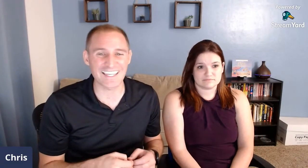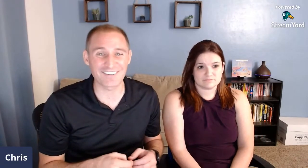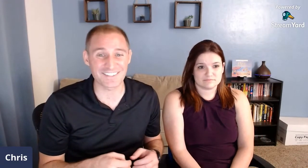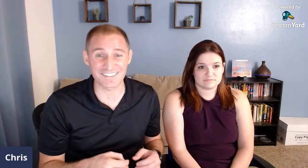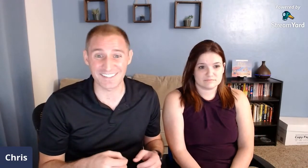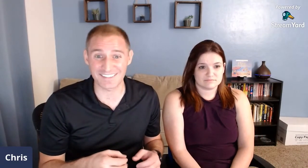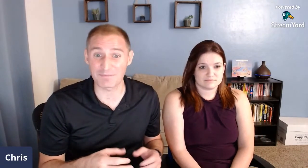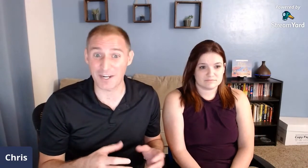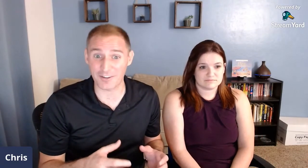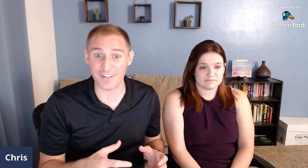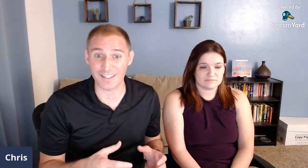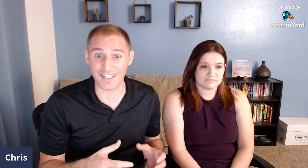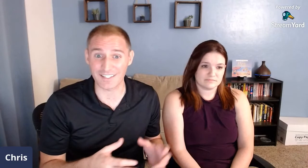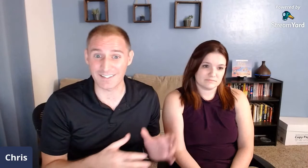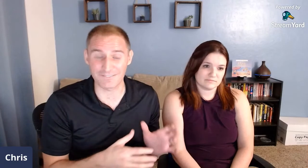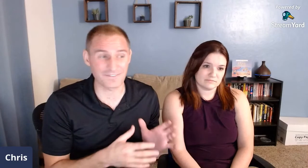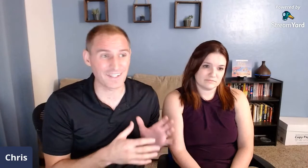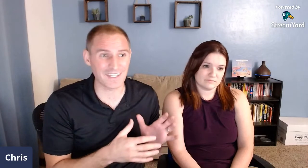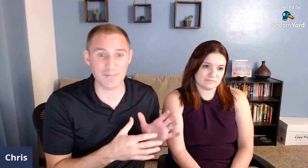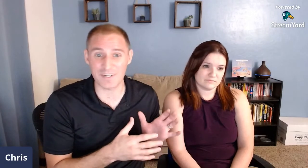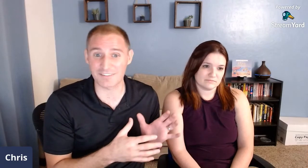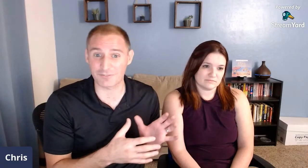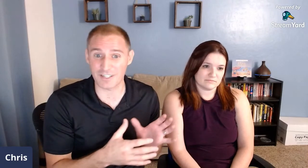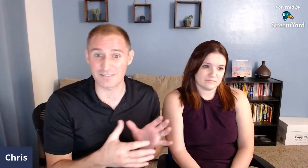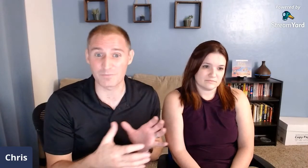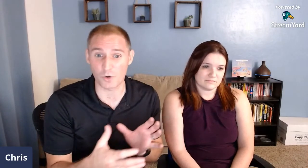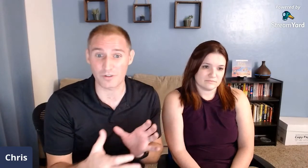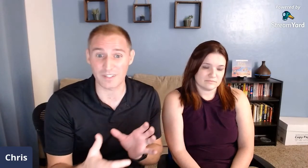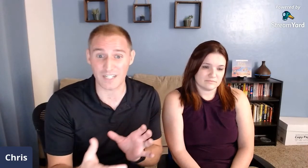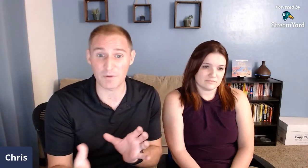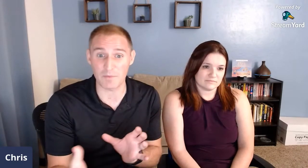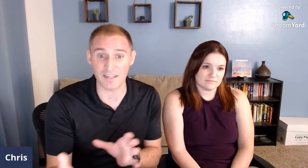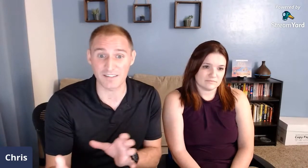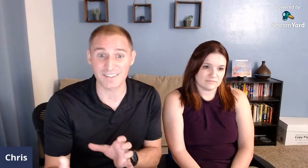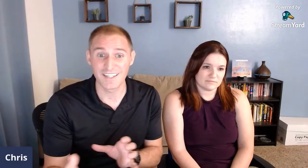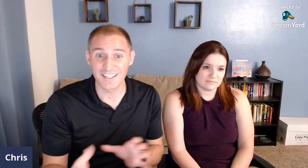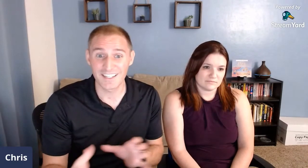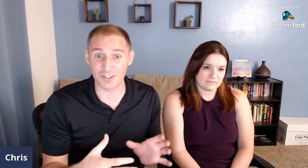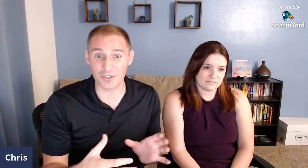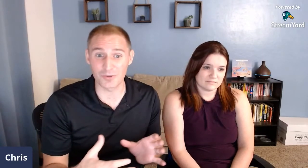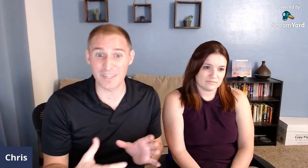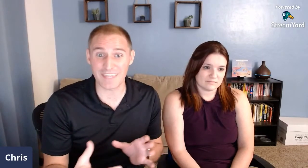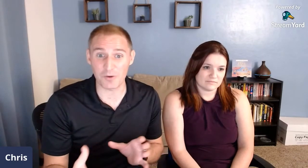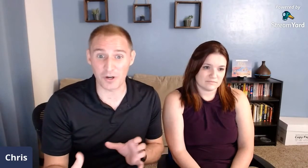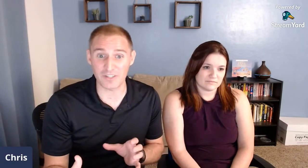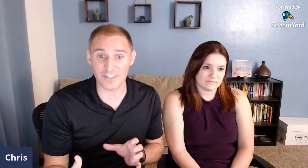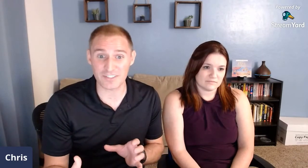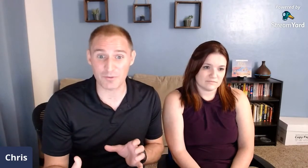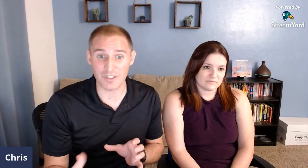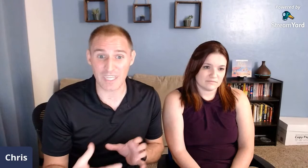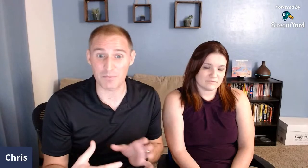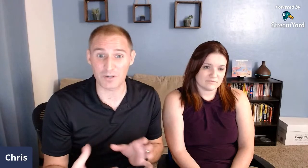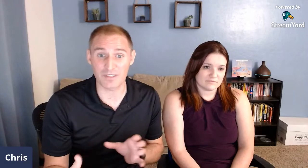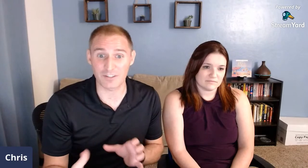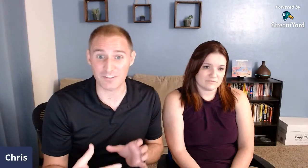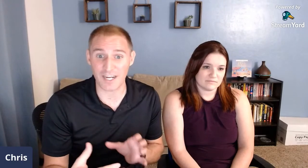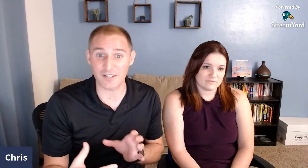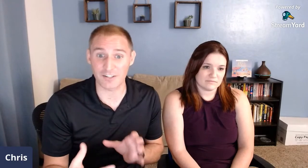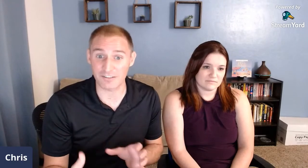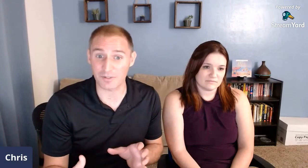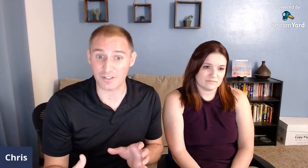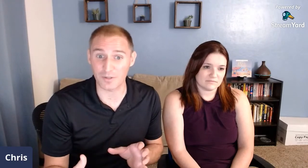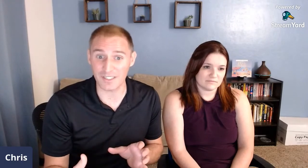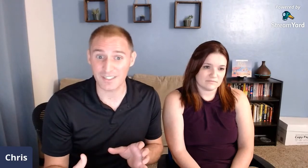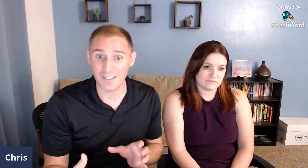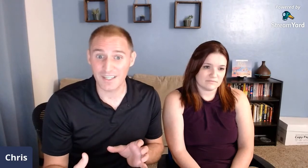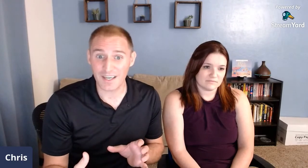Learning a language is a marathon, and if anybody's run more than a couple miles, you hit that wall eventually where you can't breathe and you're tired